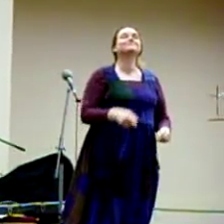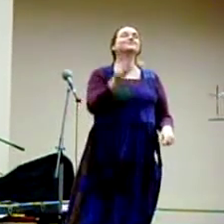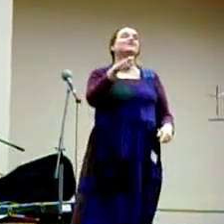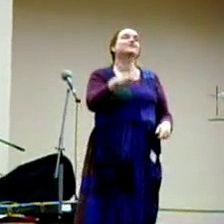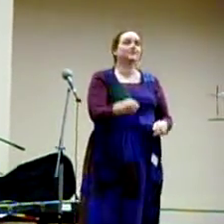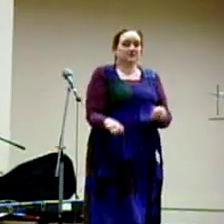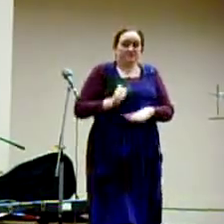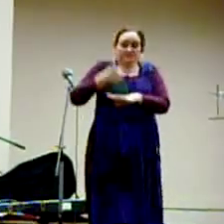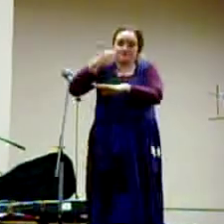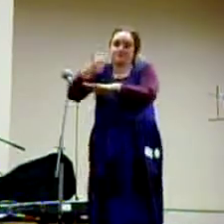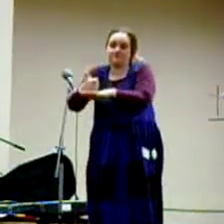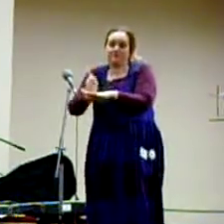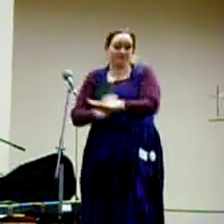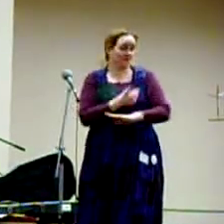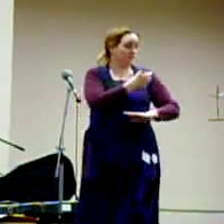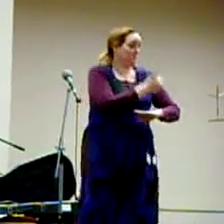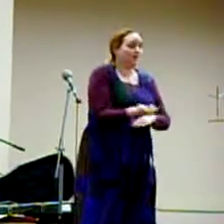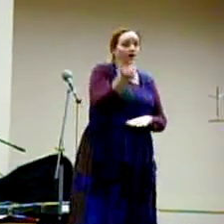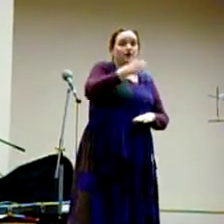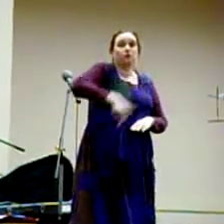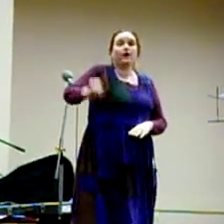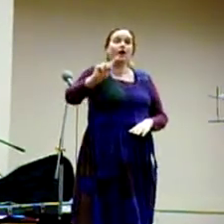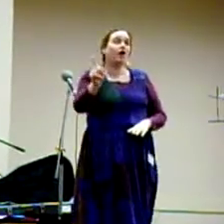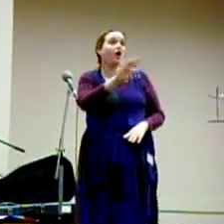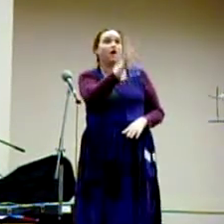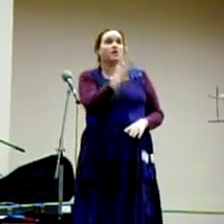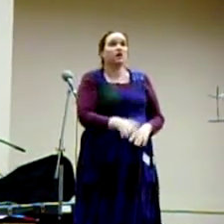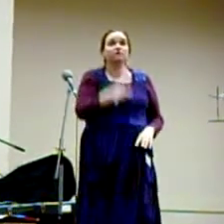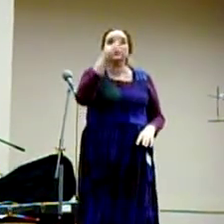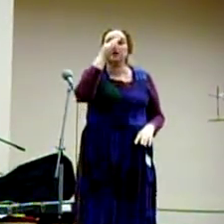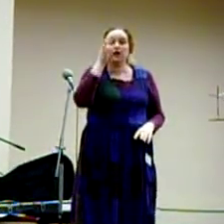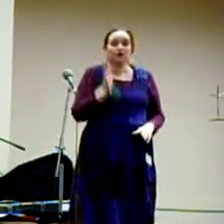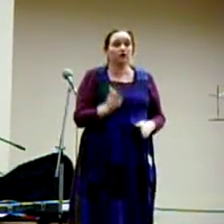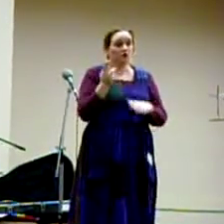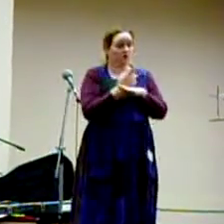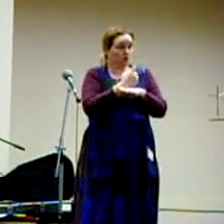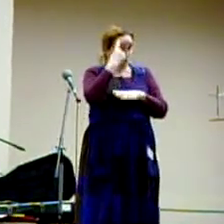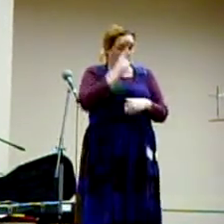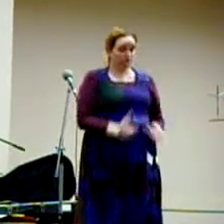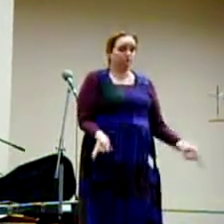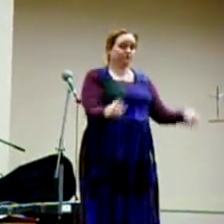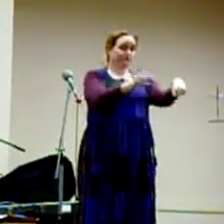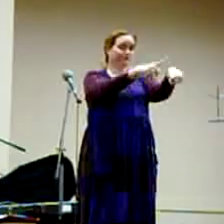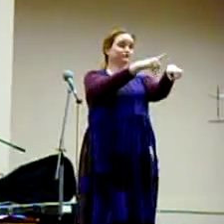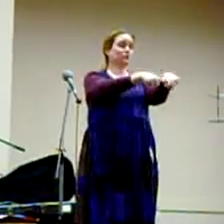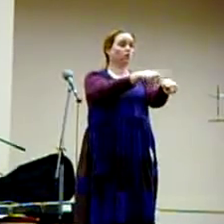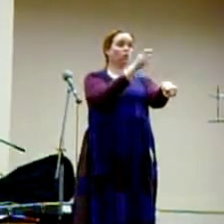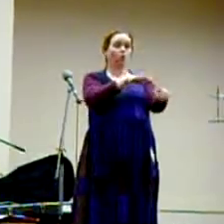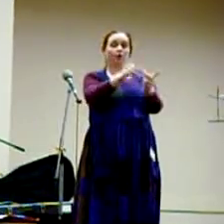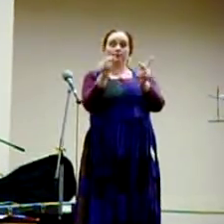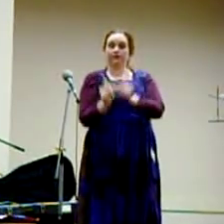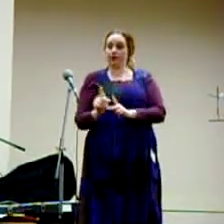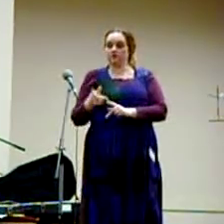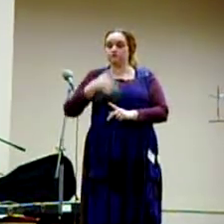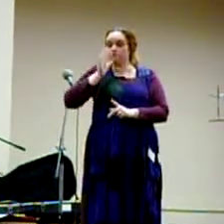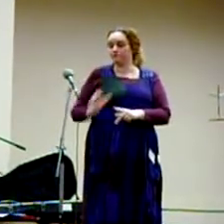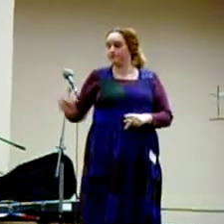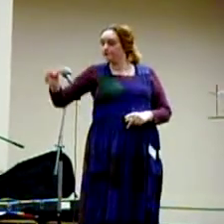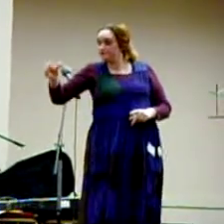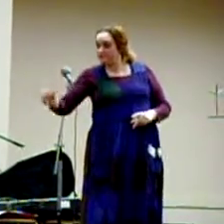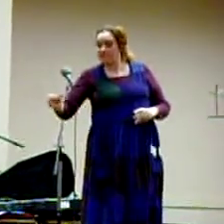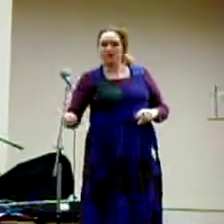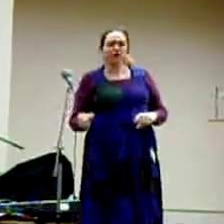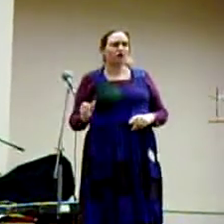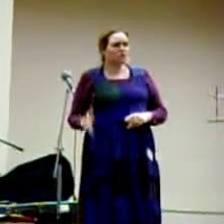You can set them out most anywhere, they never raise a stink. Use them for a footstool or a place to set your drink. Bob's doggies are